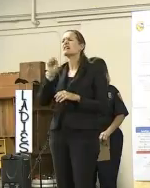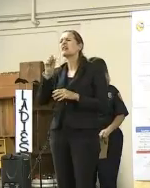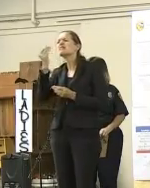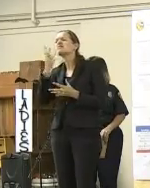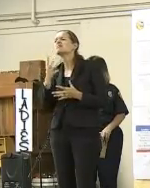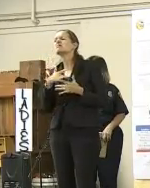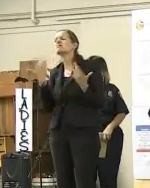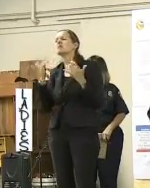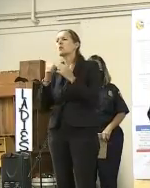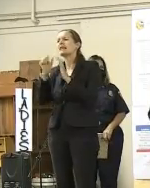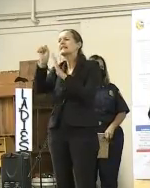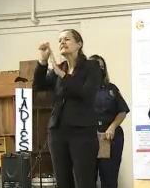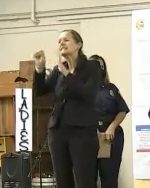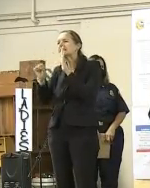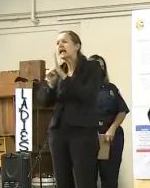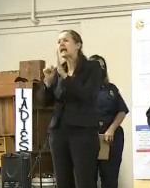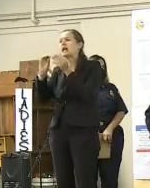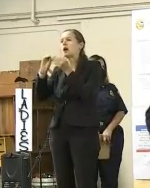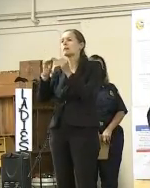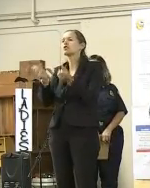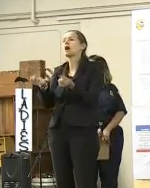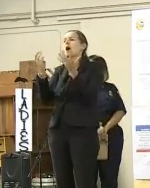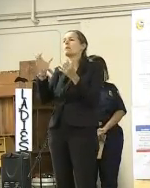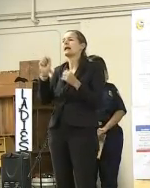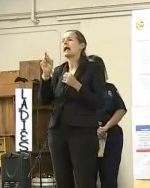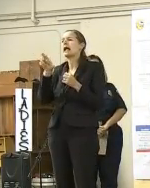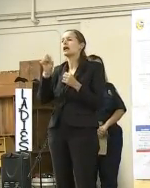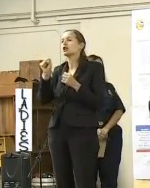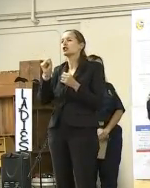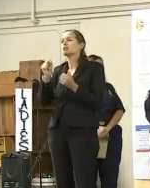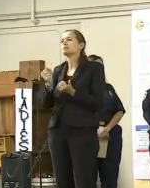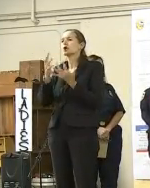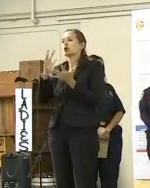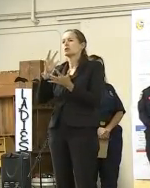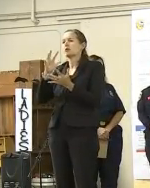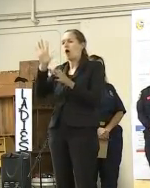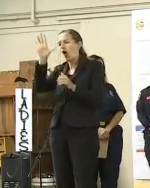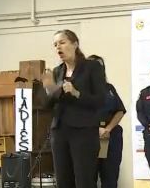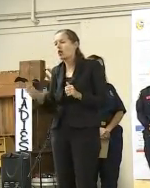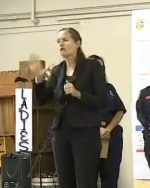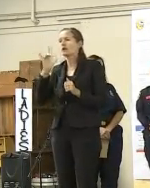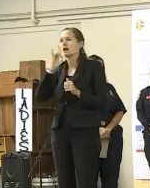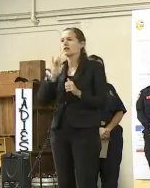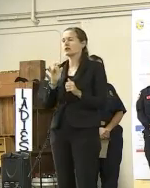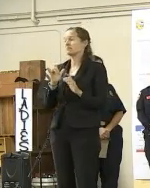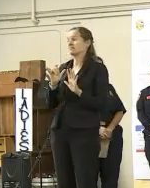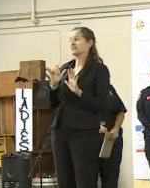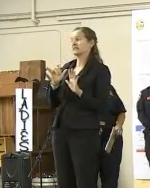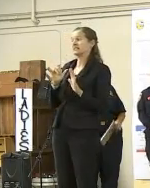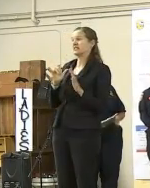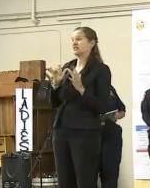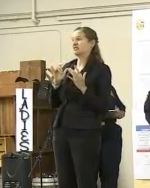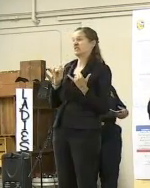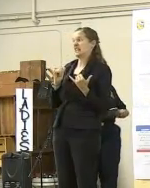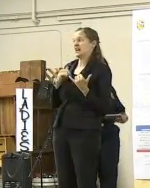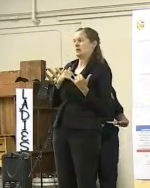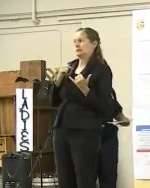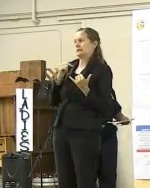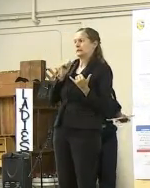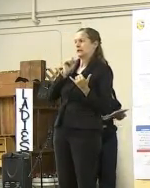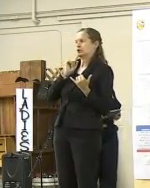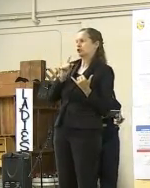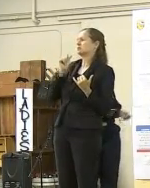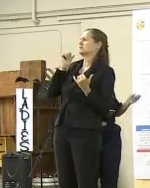statewide numbers, acres burned, those kind of things across the entire state. You know, right off the top of my head, Chief Jones, do you have any numbers off the